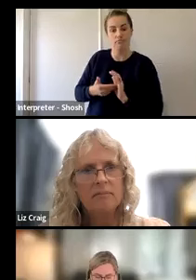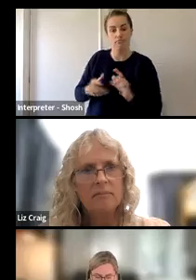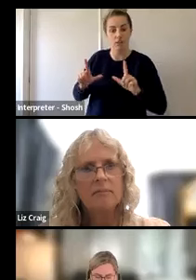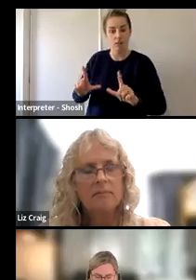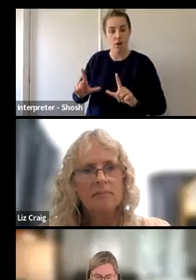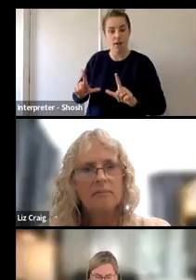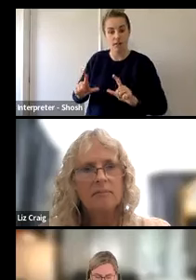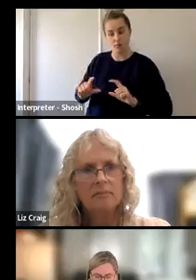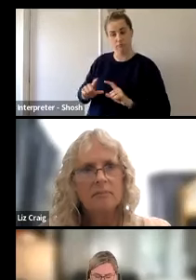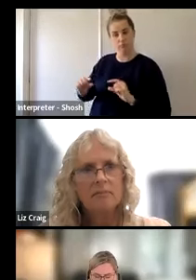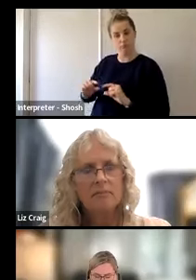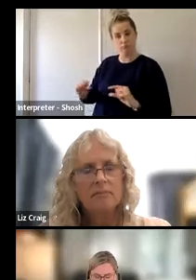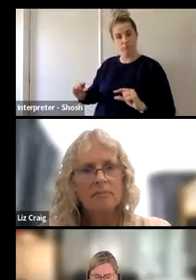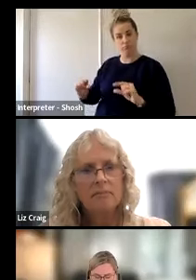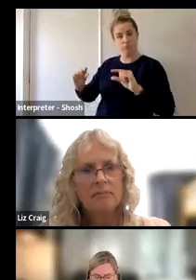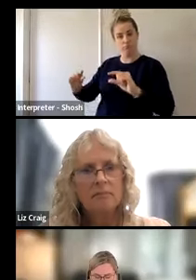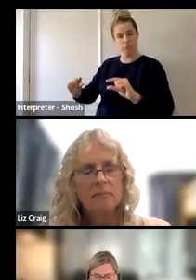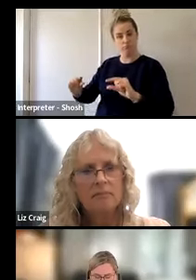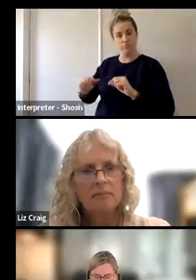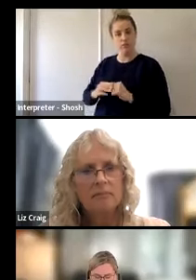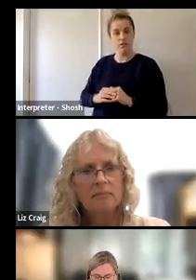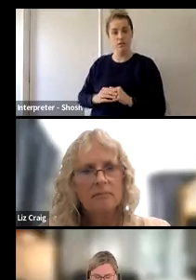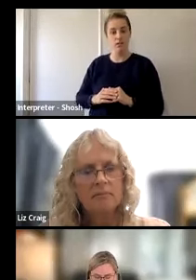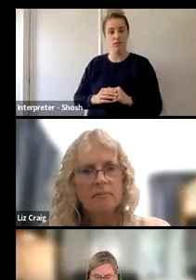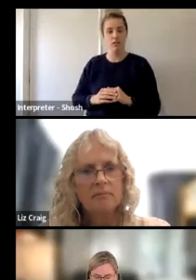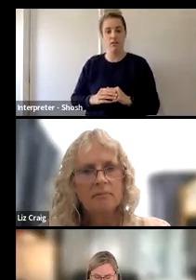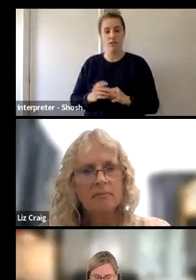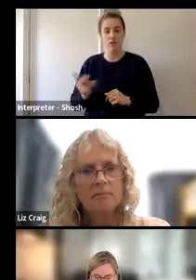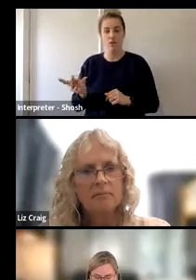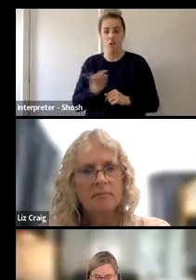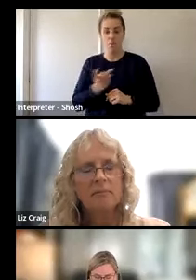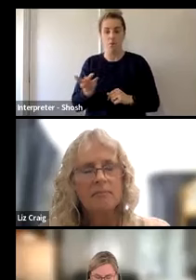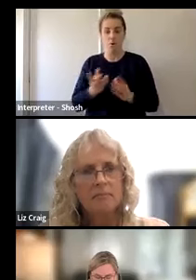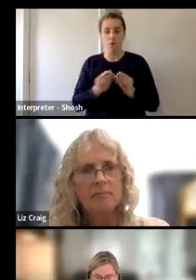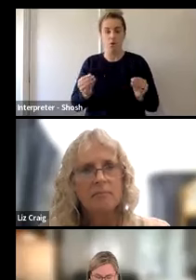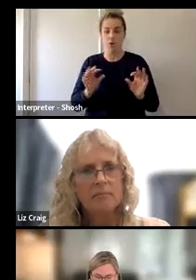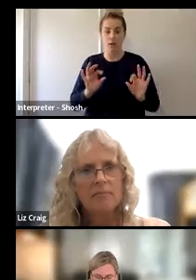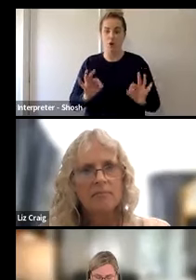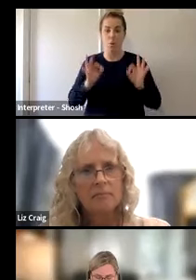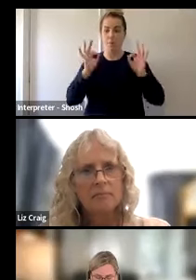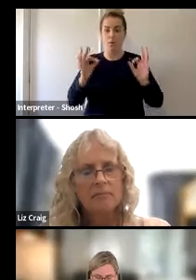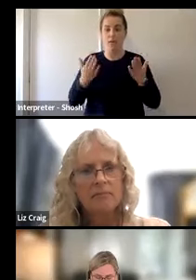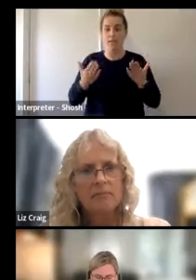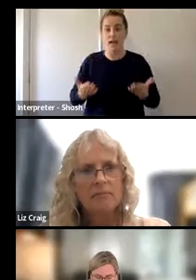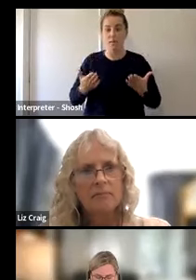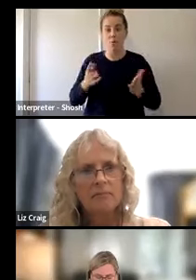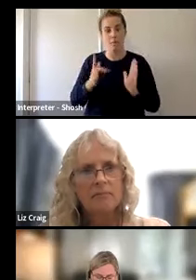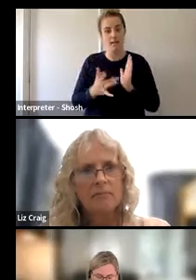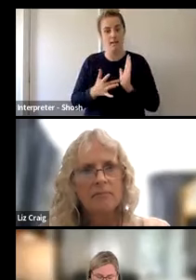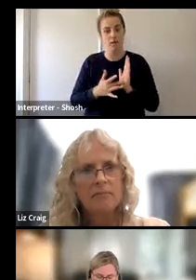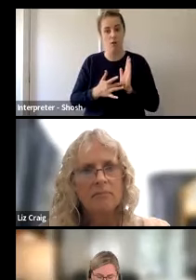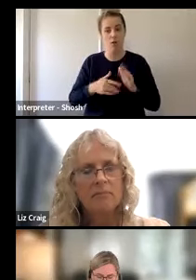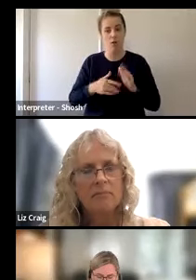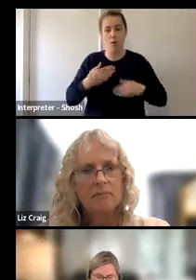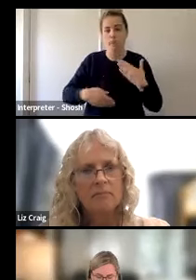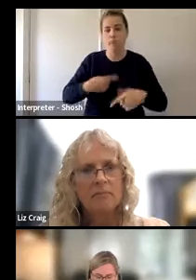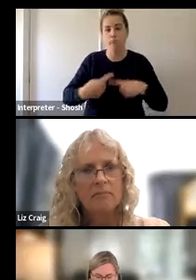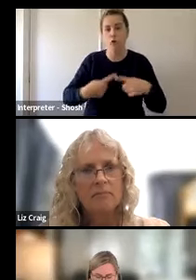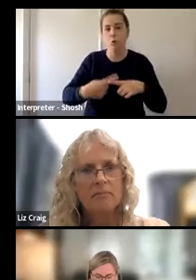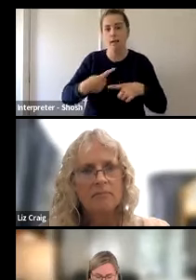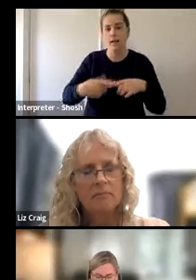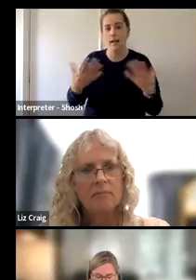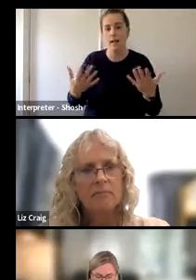you. So none of the solutions, I guess, are ideal at this stage, but I think the technology moves quickly in this environment, so we